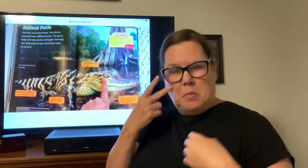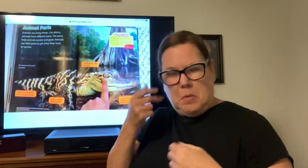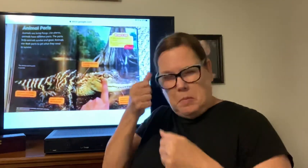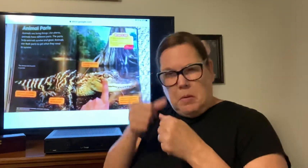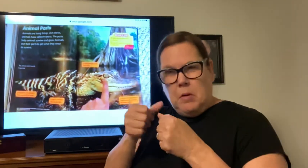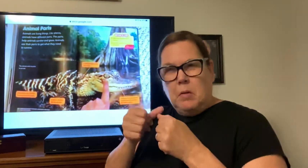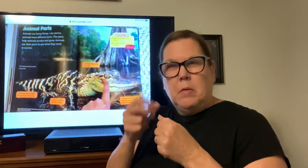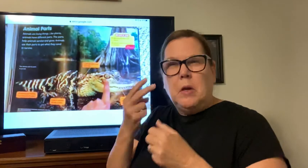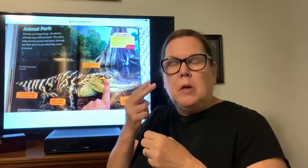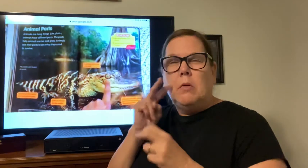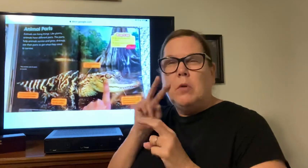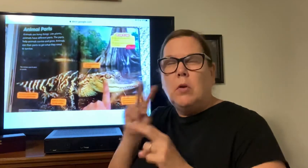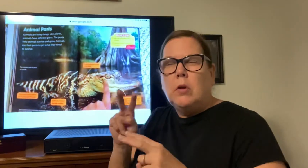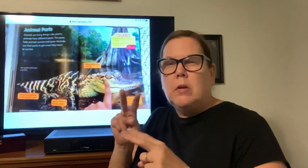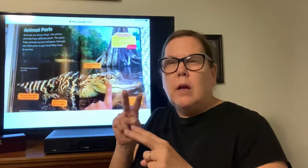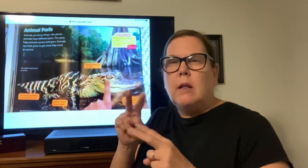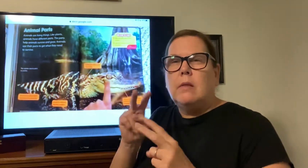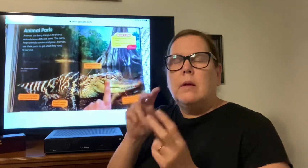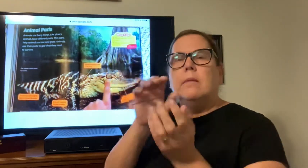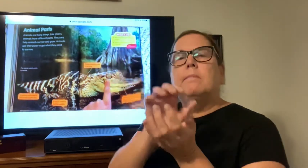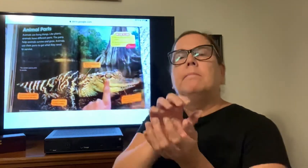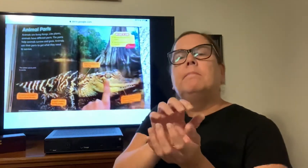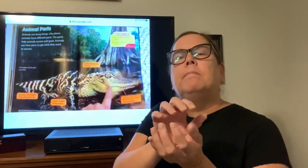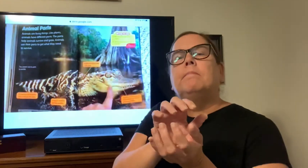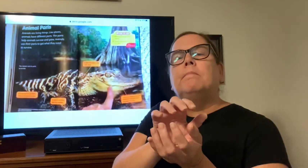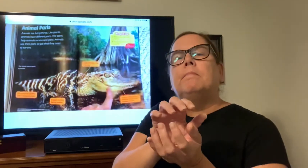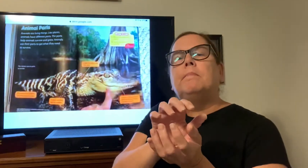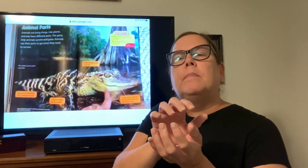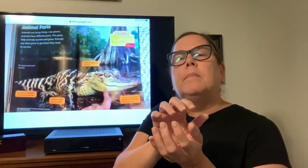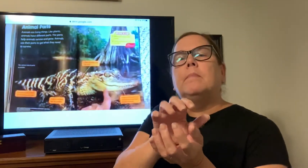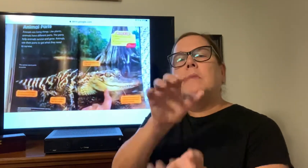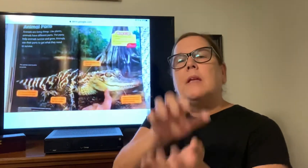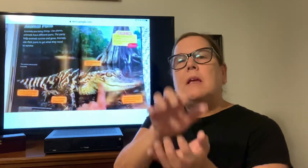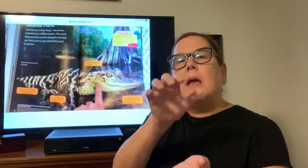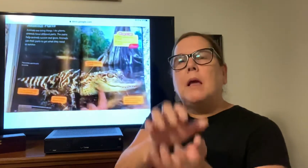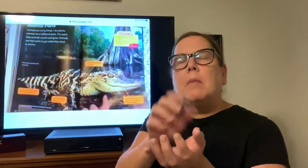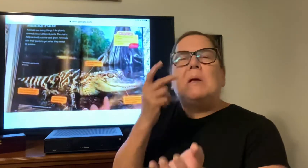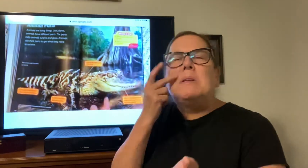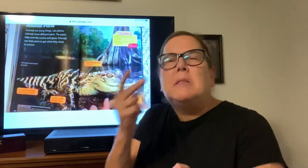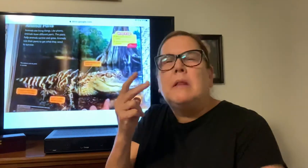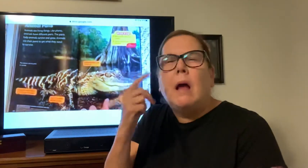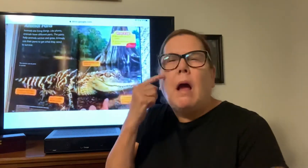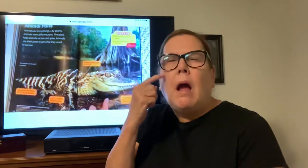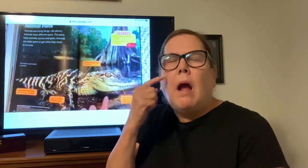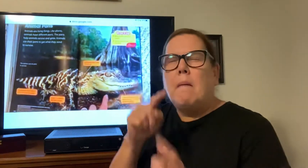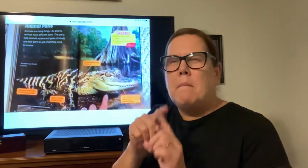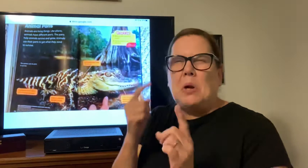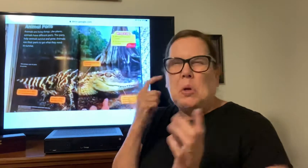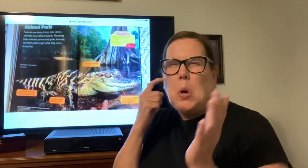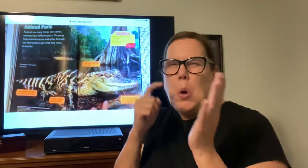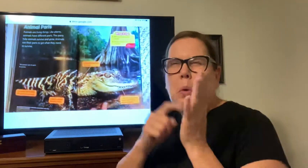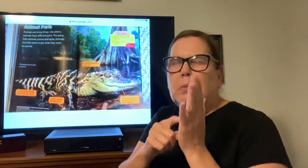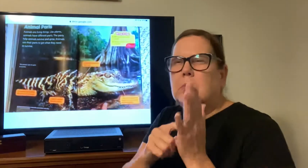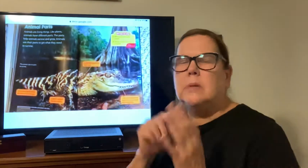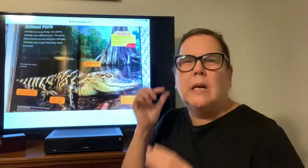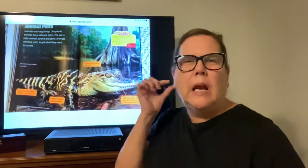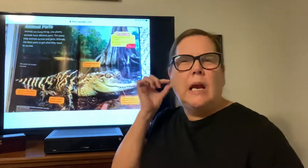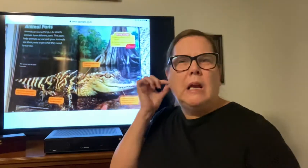his eyes, how you probably can see better with his eyes. However, if you notice, there was no ears on this caiman. Well, the caiman does